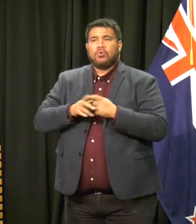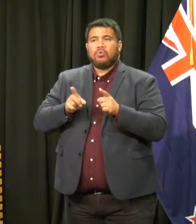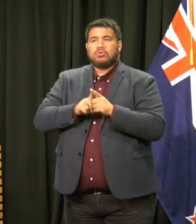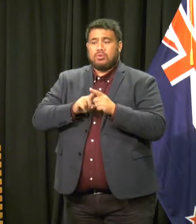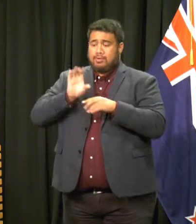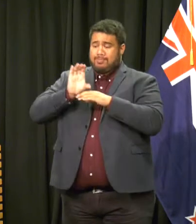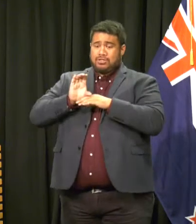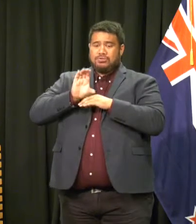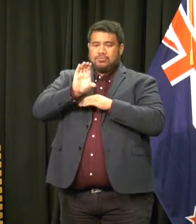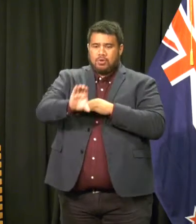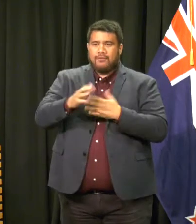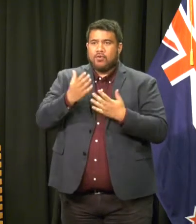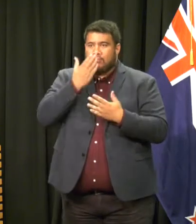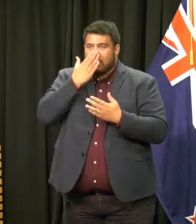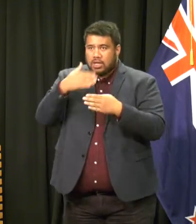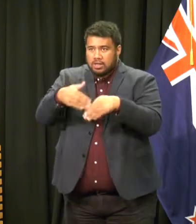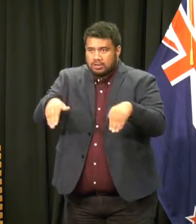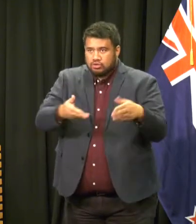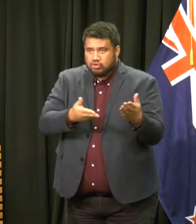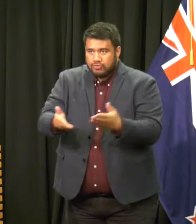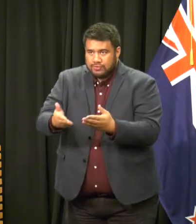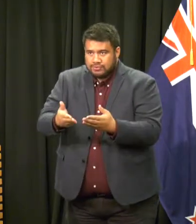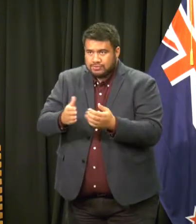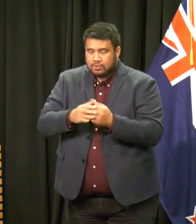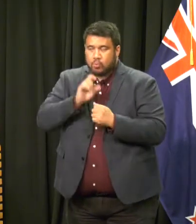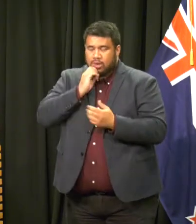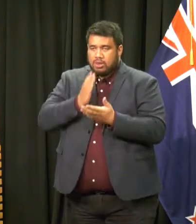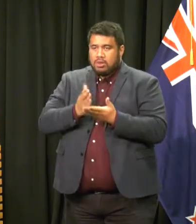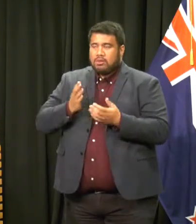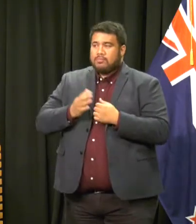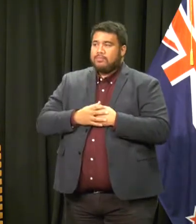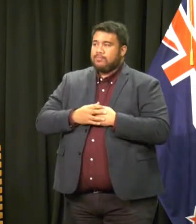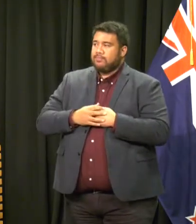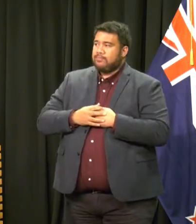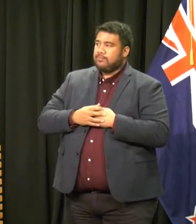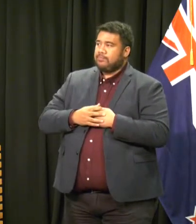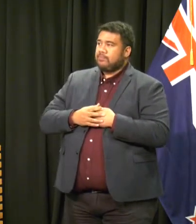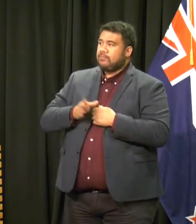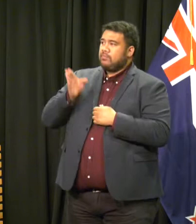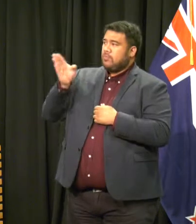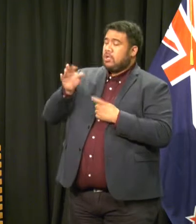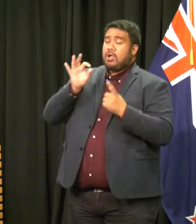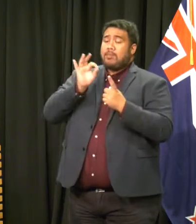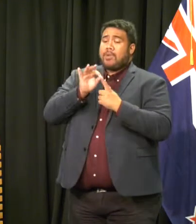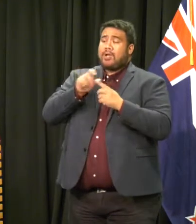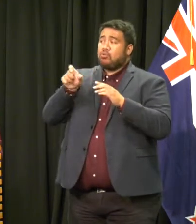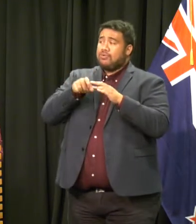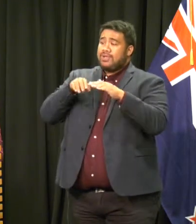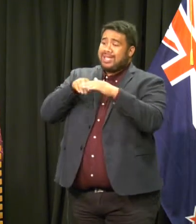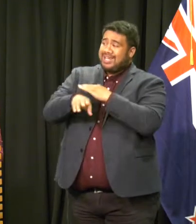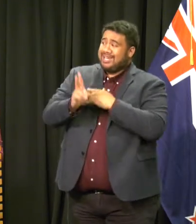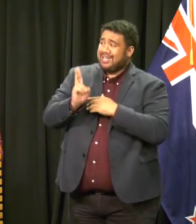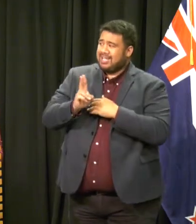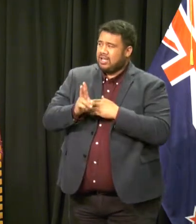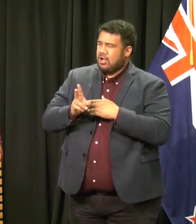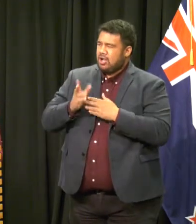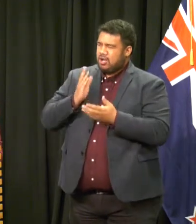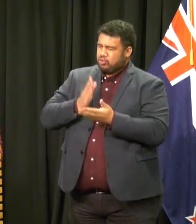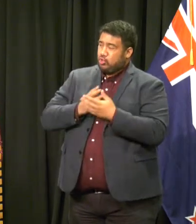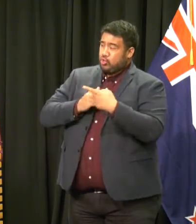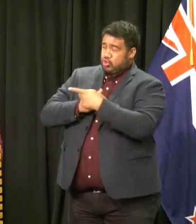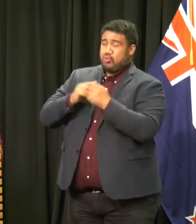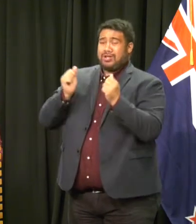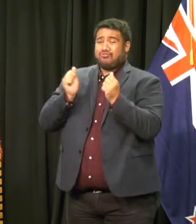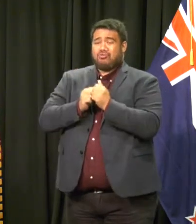frontline services, and this budget does as well. Prime Minister, the Pike River re-entry, I'm sure you'd agree, is a matter